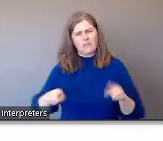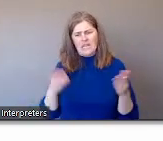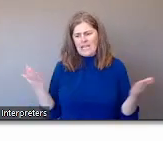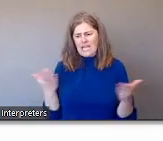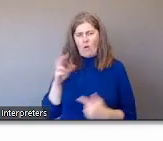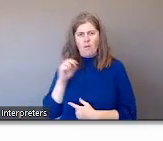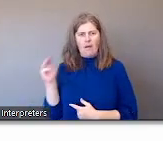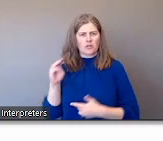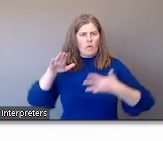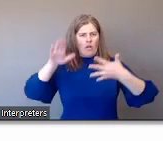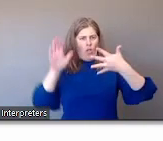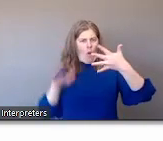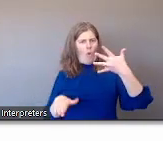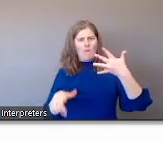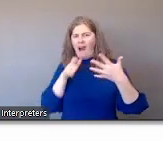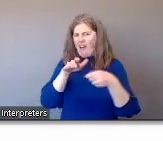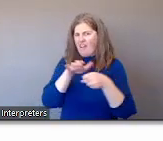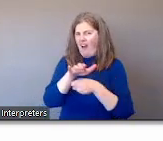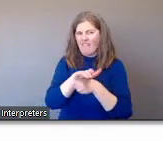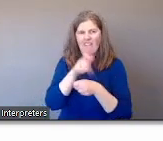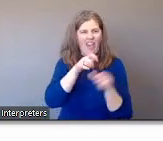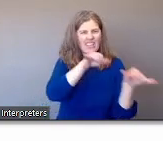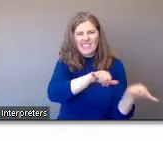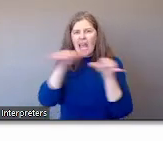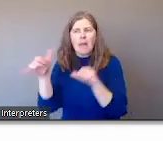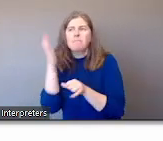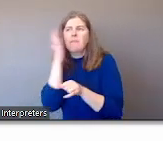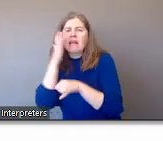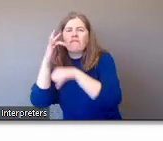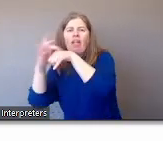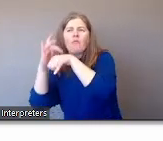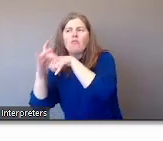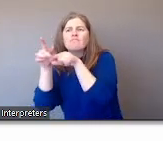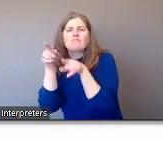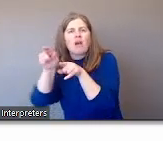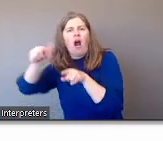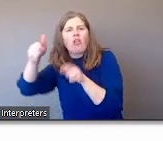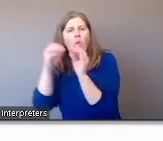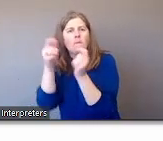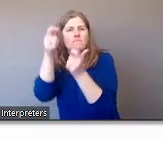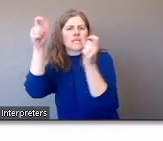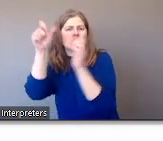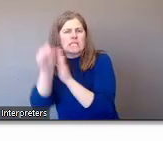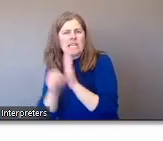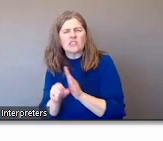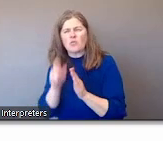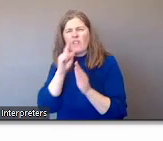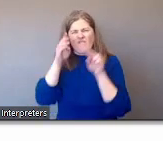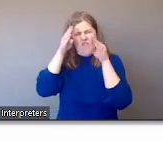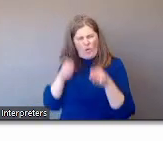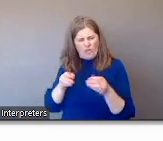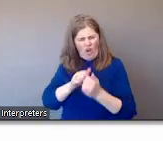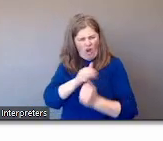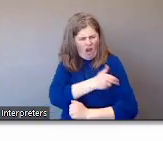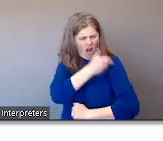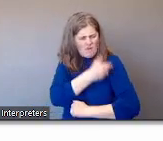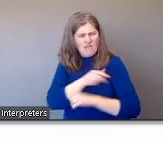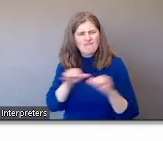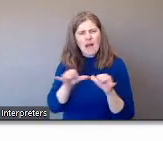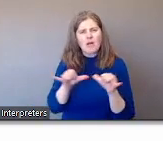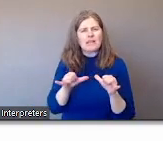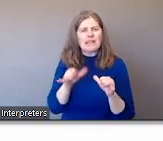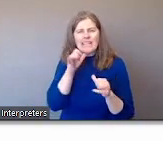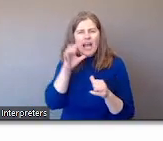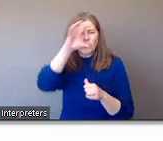near the bottom. So in some ways, I think focusing on those hospitalization metrics kind of underestimates the